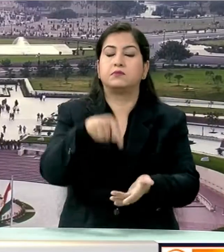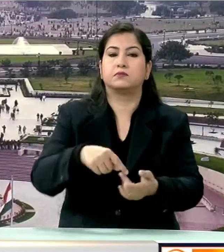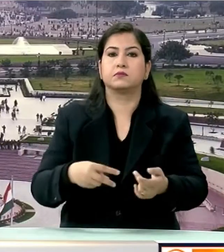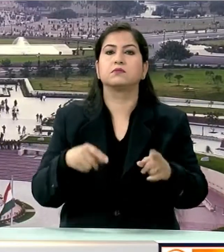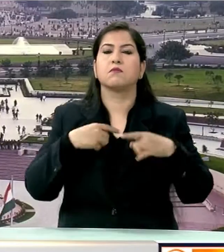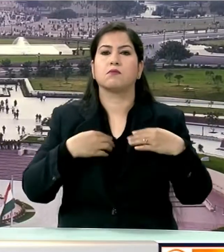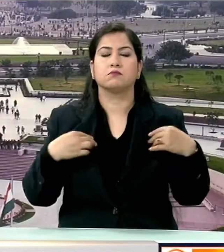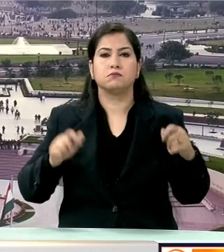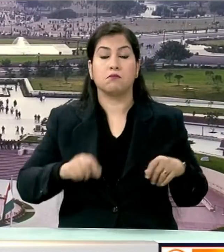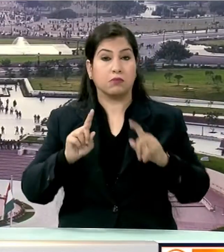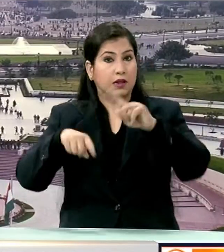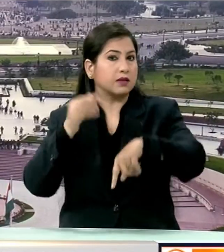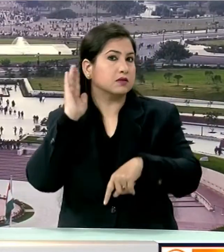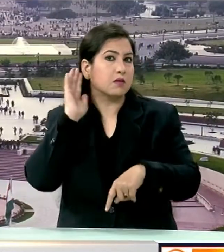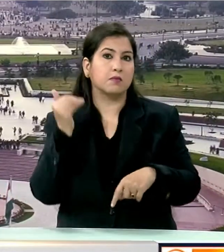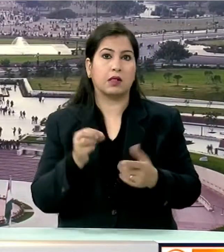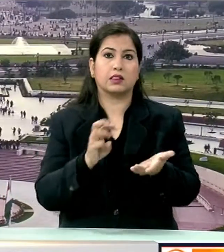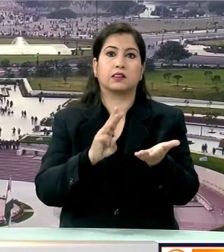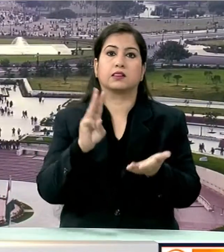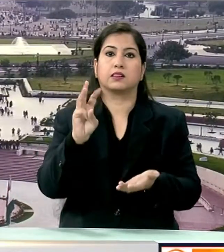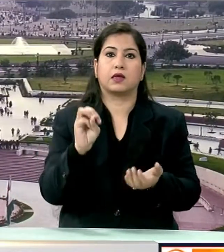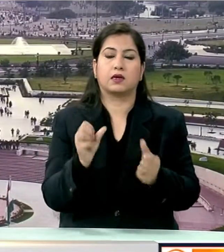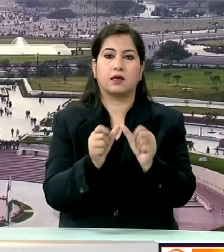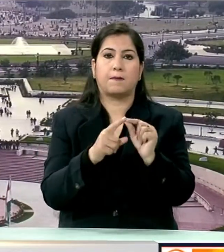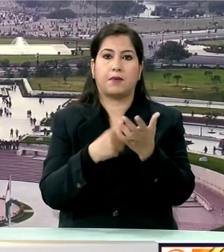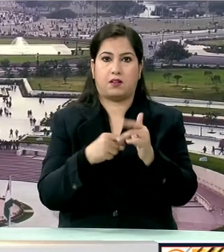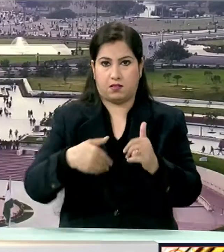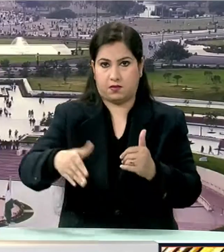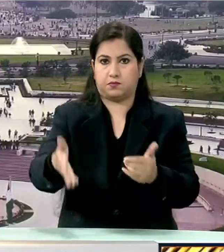April 30th for its next hearing in the case.